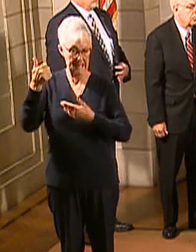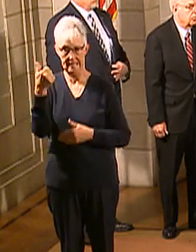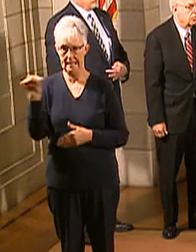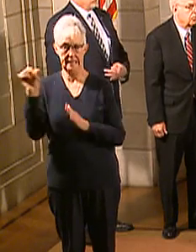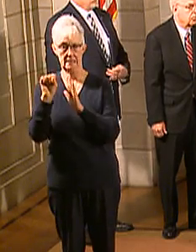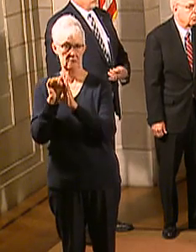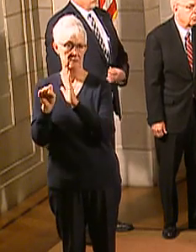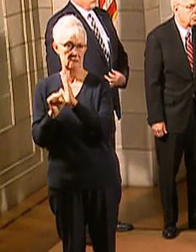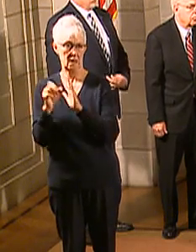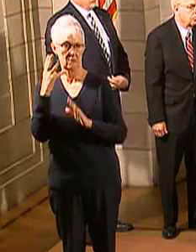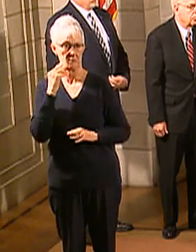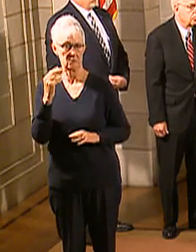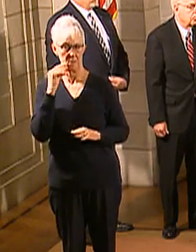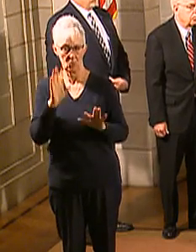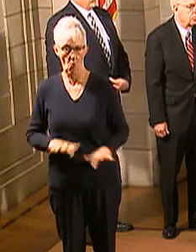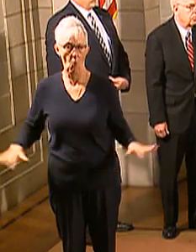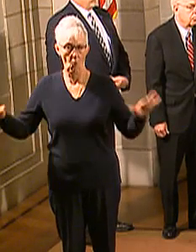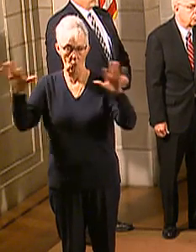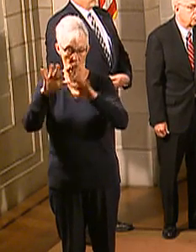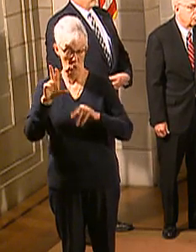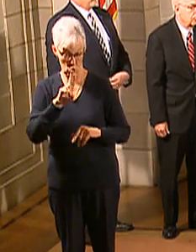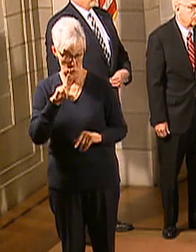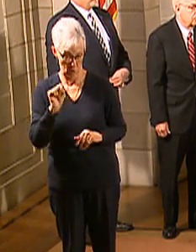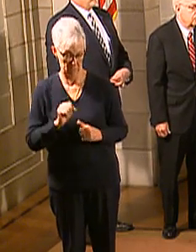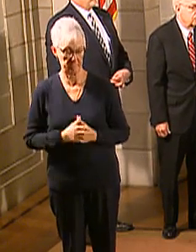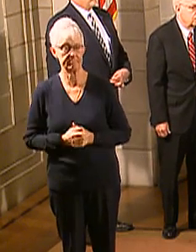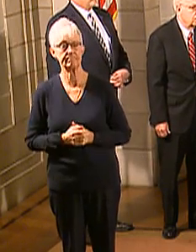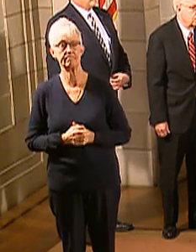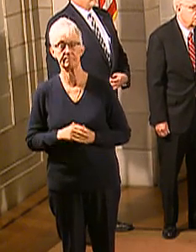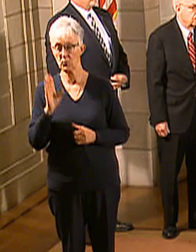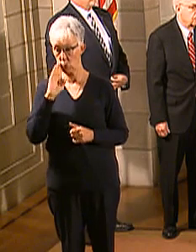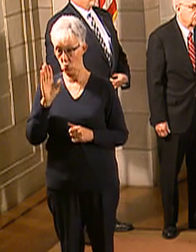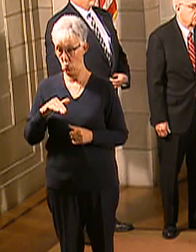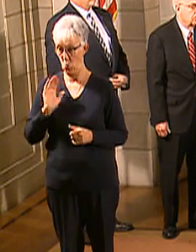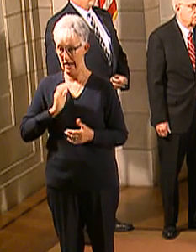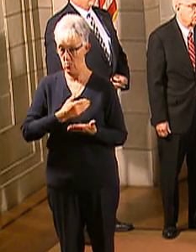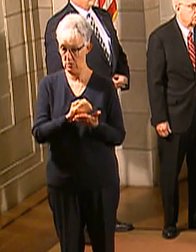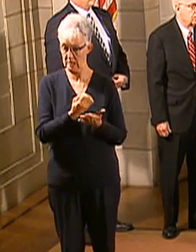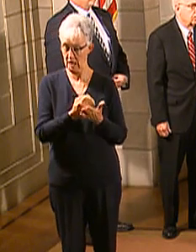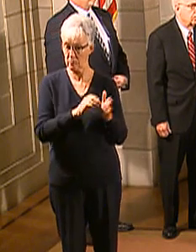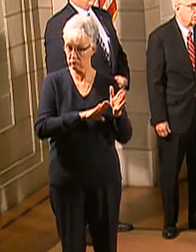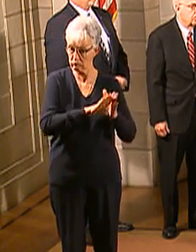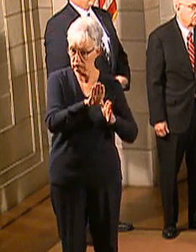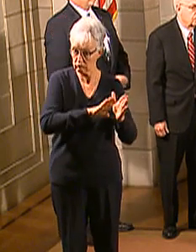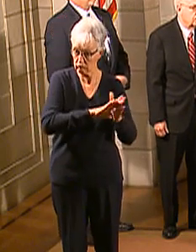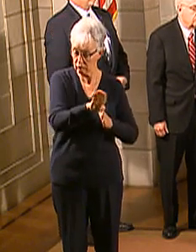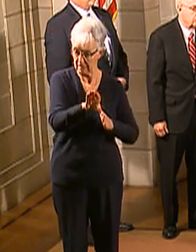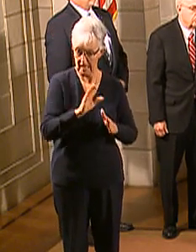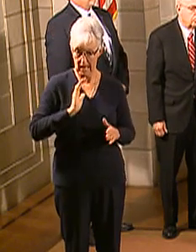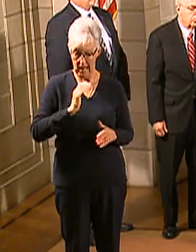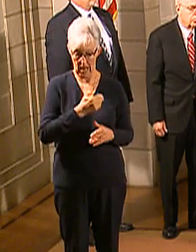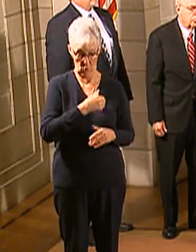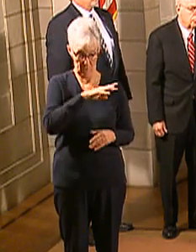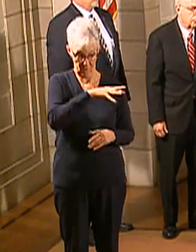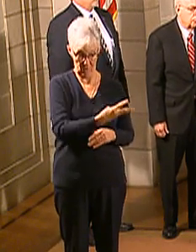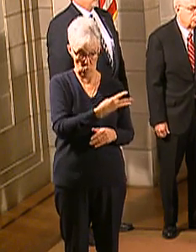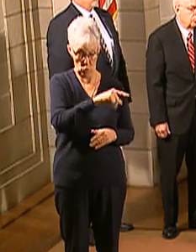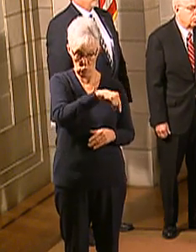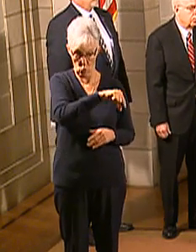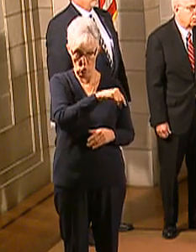the country. We know that our economy's been growing. In the fourth quarter of 2020, our state economy grew at